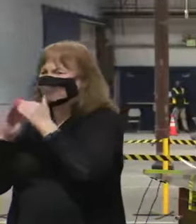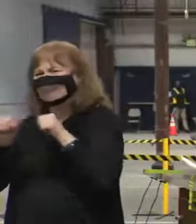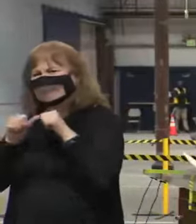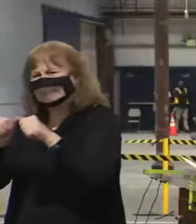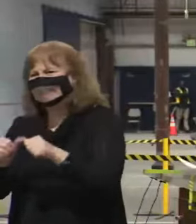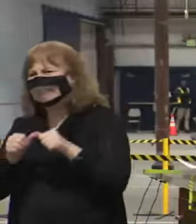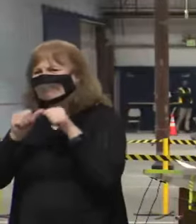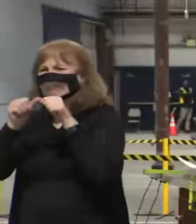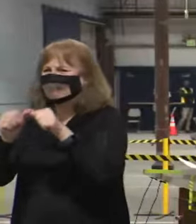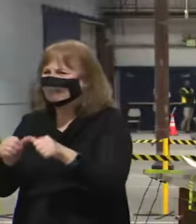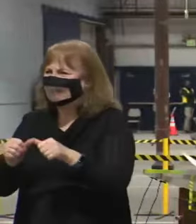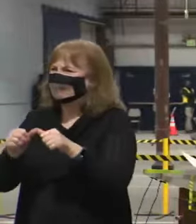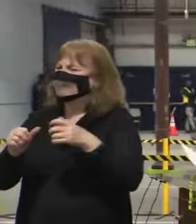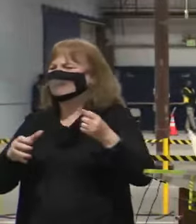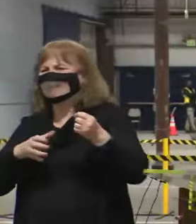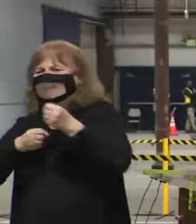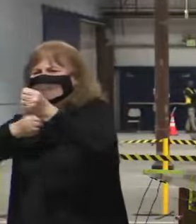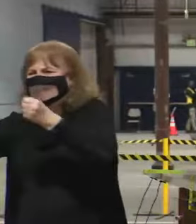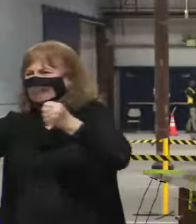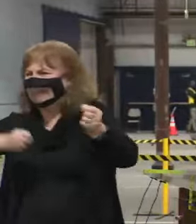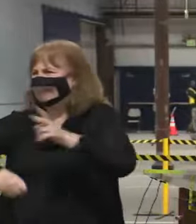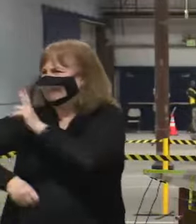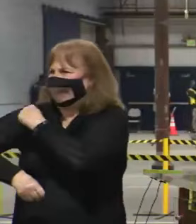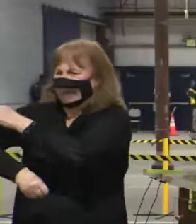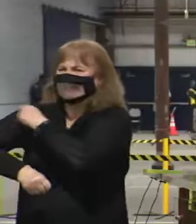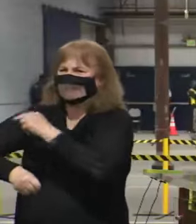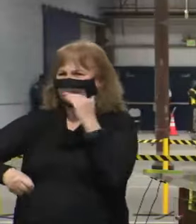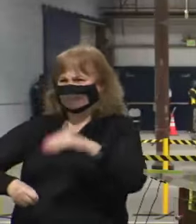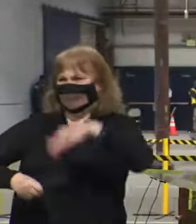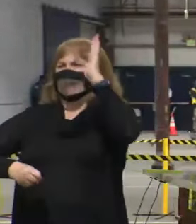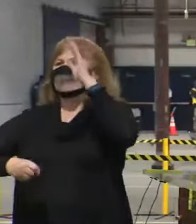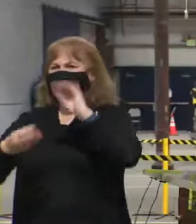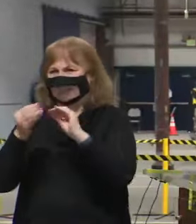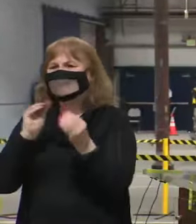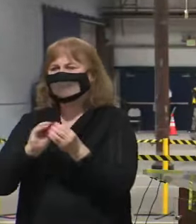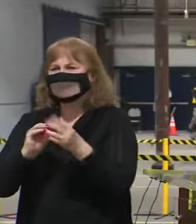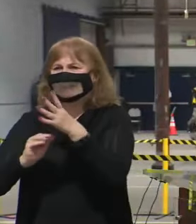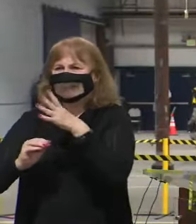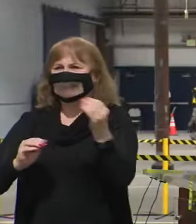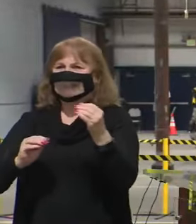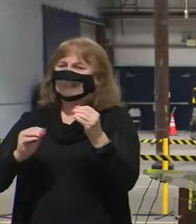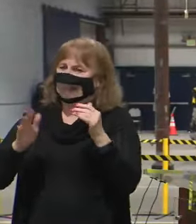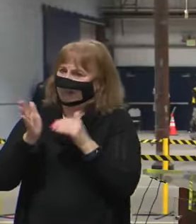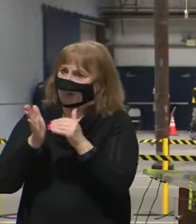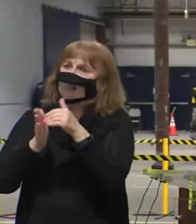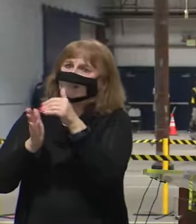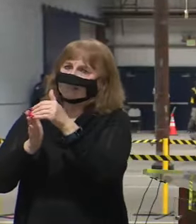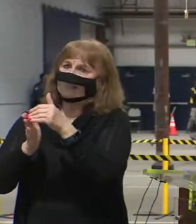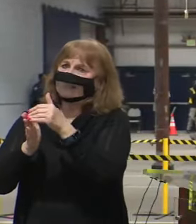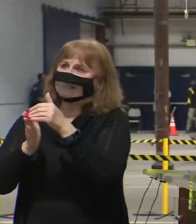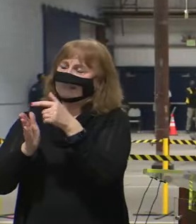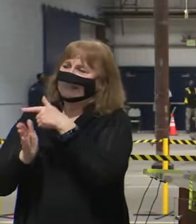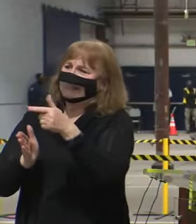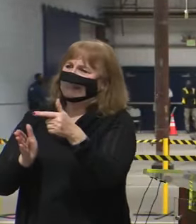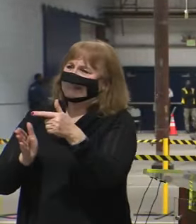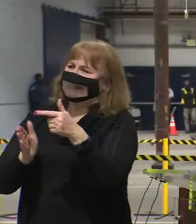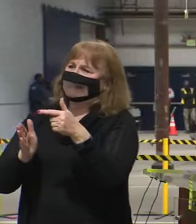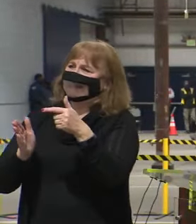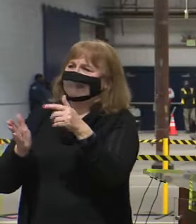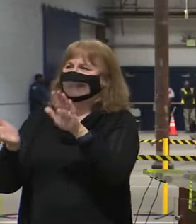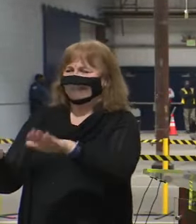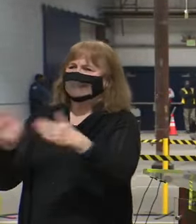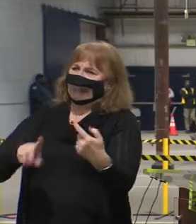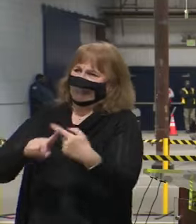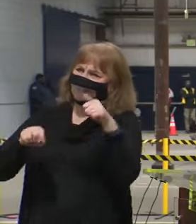to be hospitalized at large numbers, and far too often they succumb to